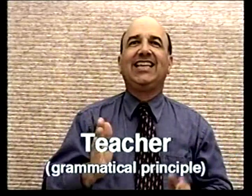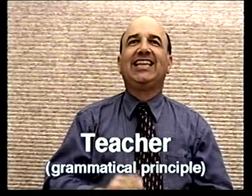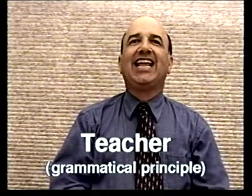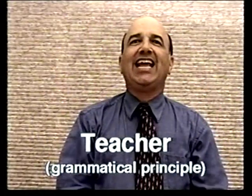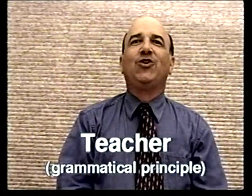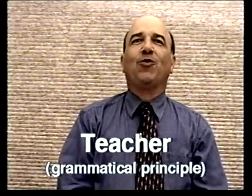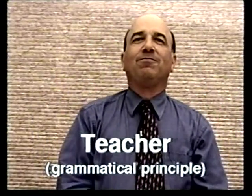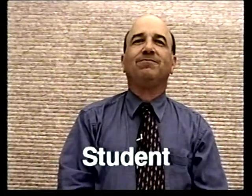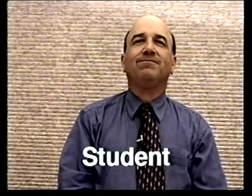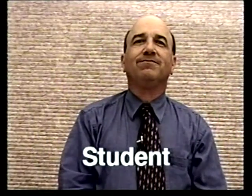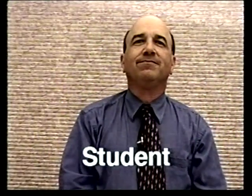Teacher.